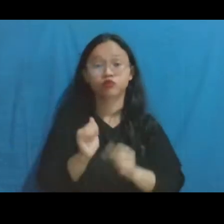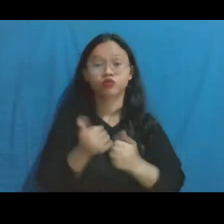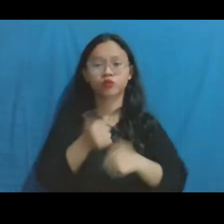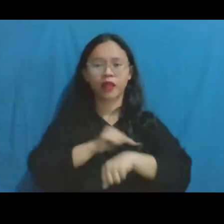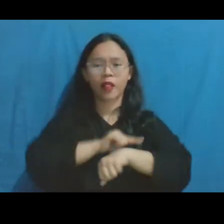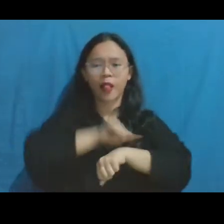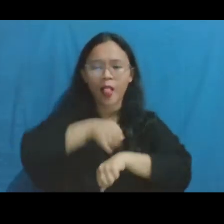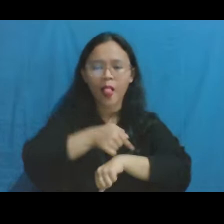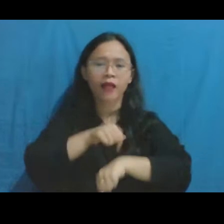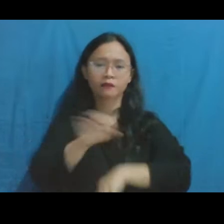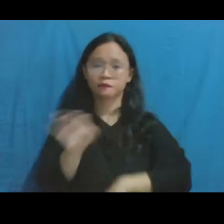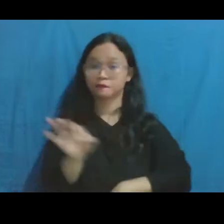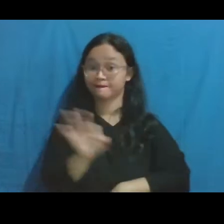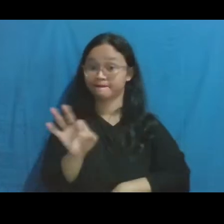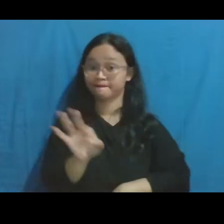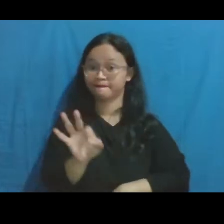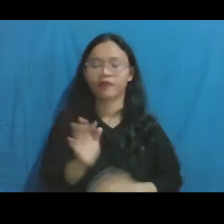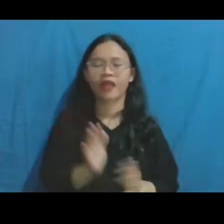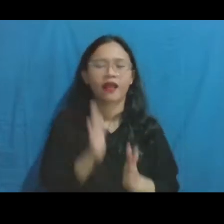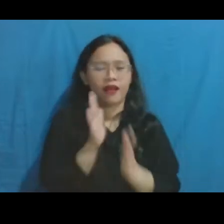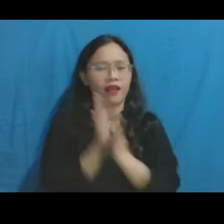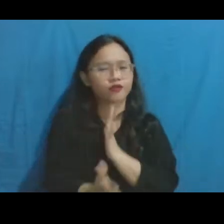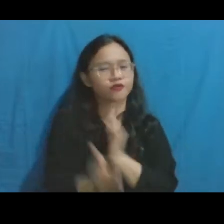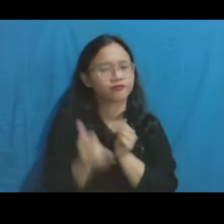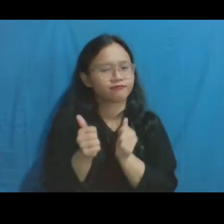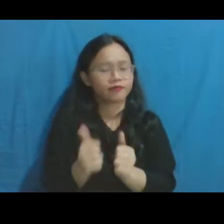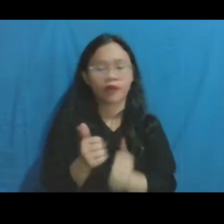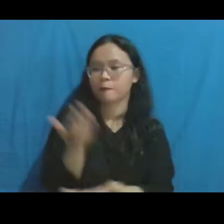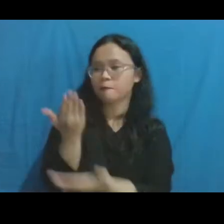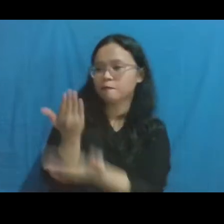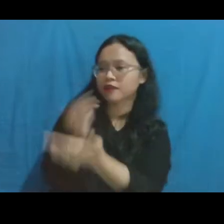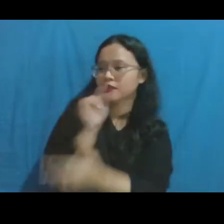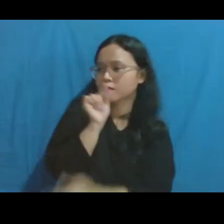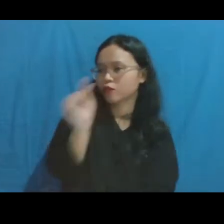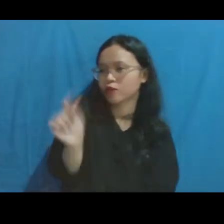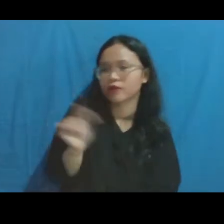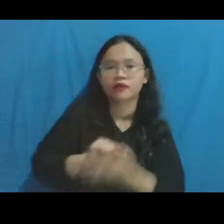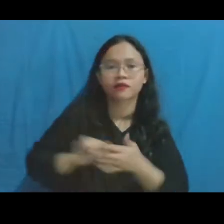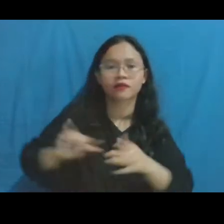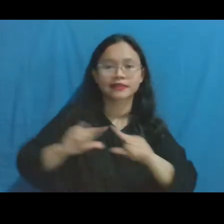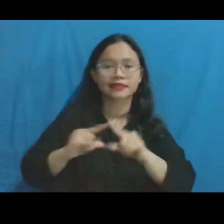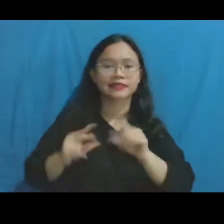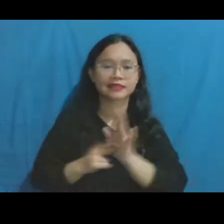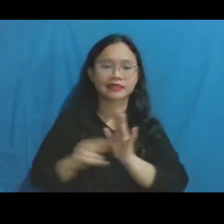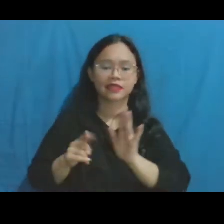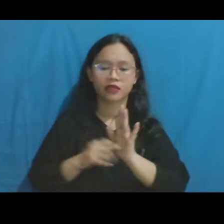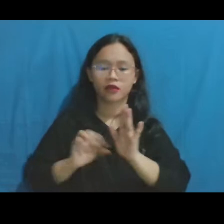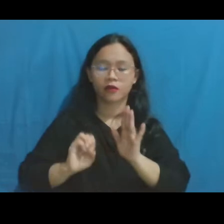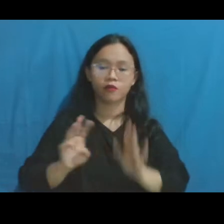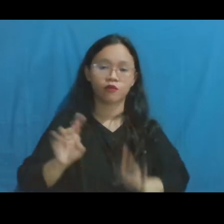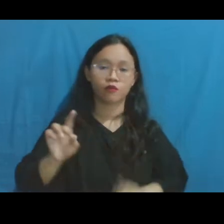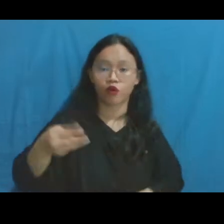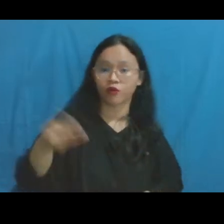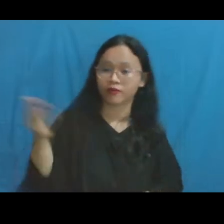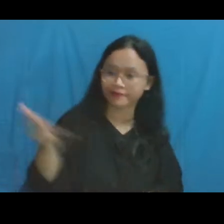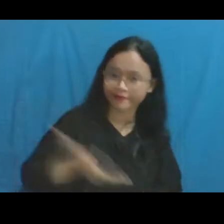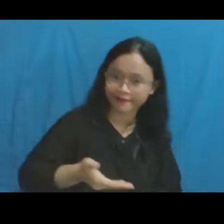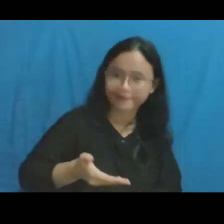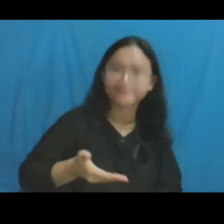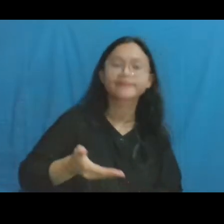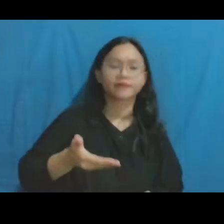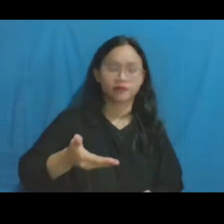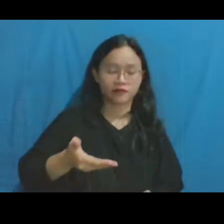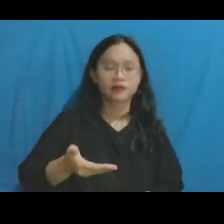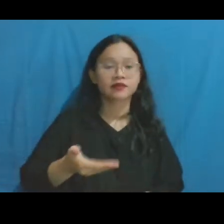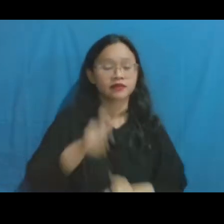Ian Moore. Ian is Tapal UK-based campaigner. He is a lead writer of Tapal's Freedom of Expression and Freedom